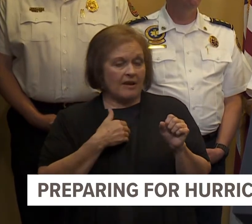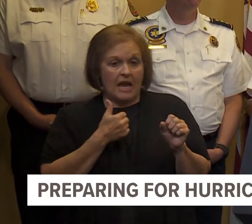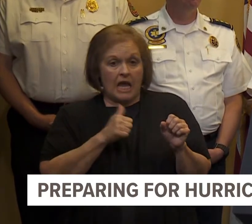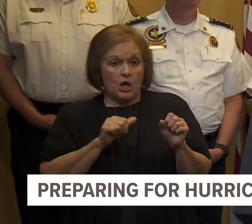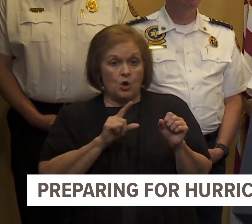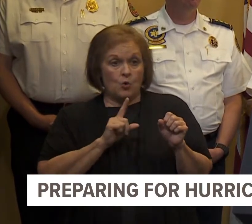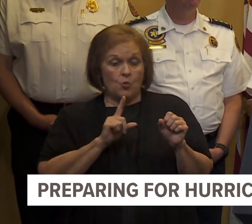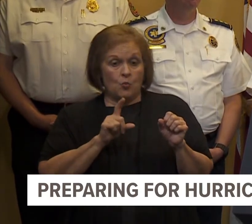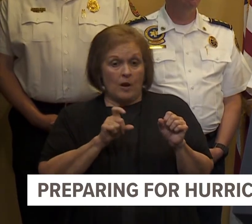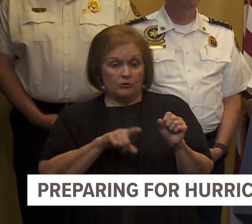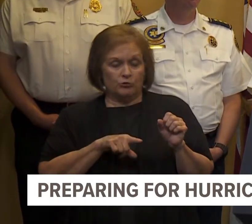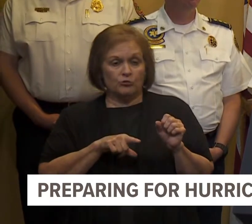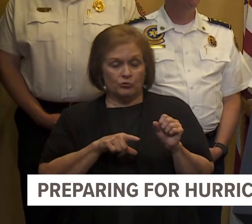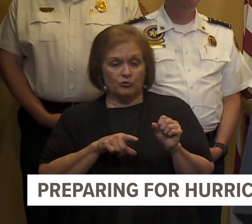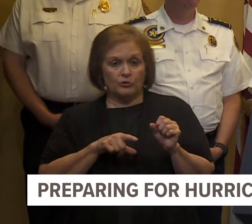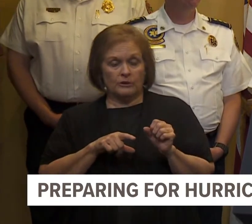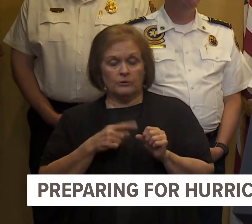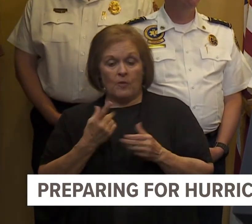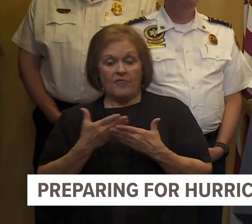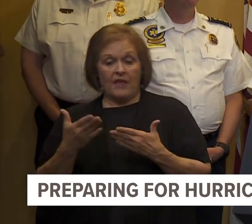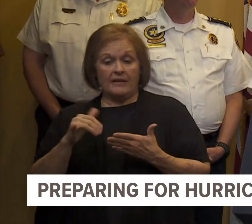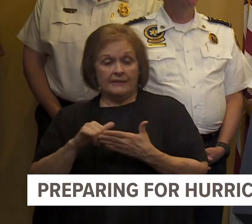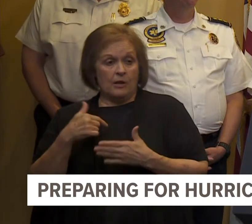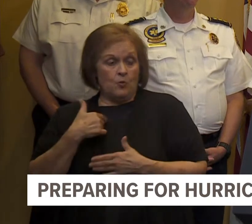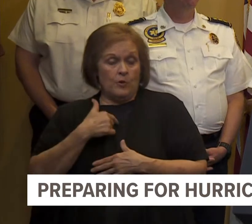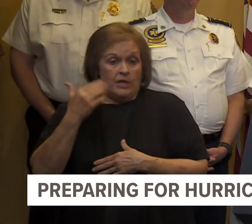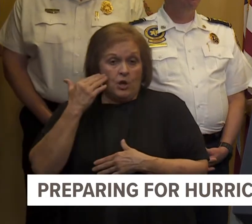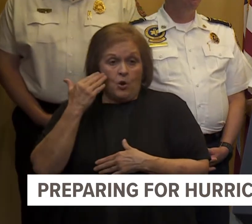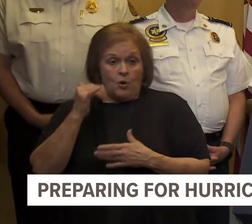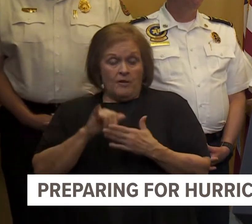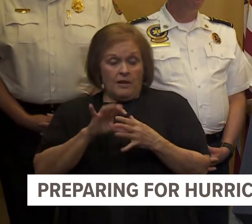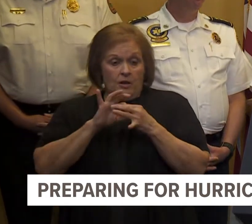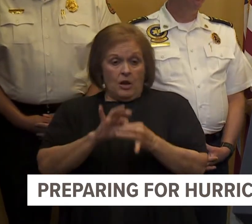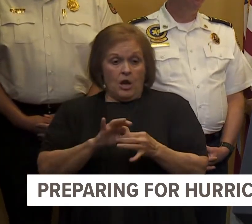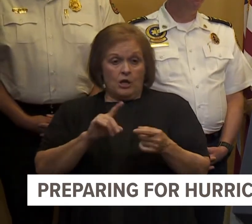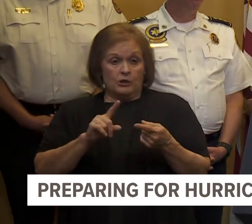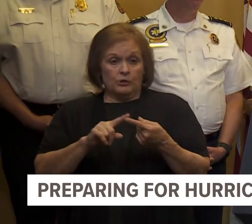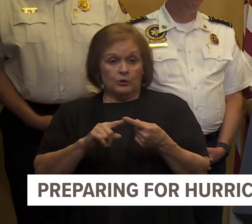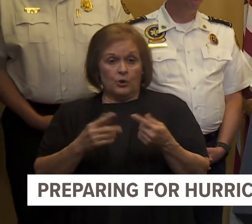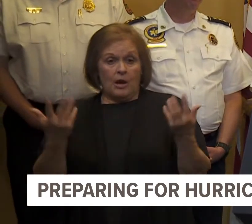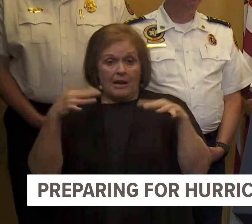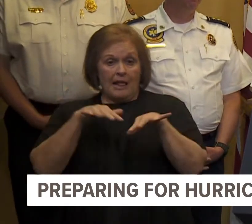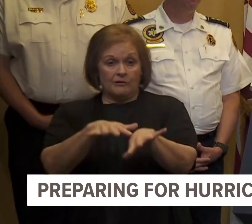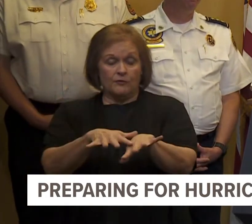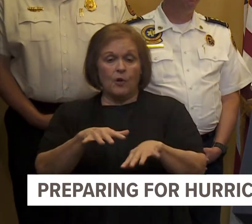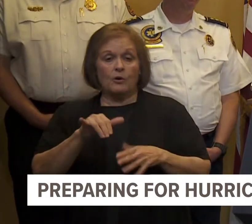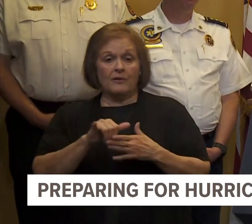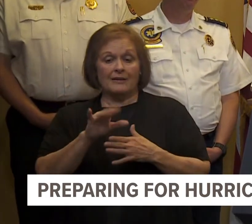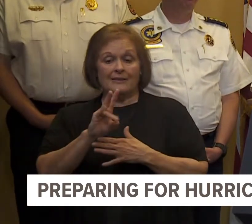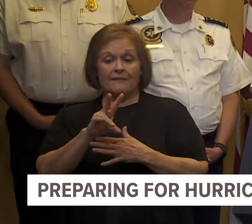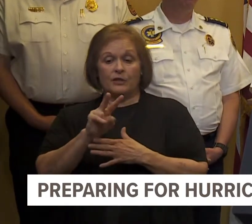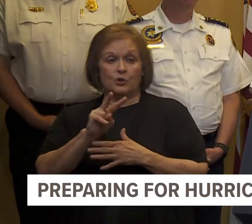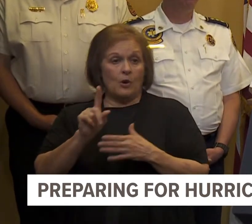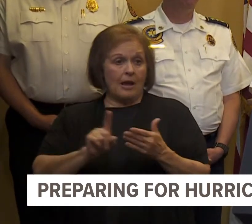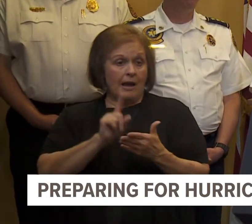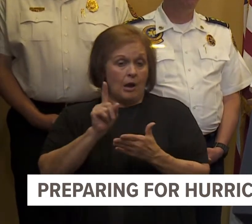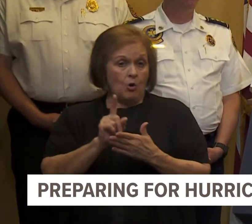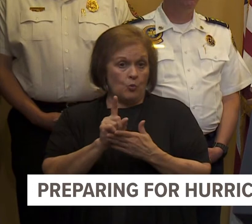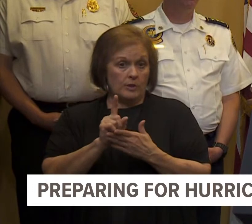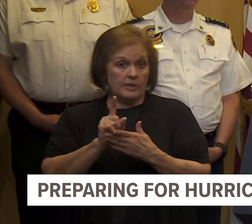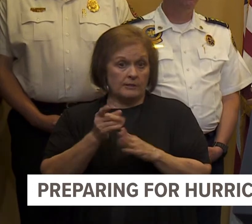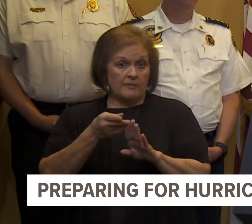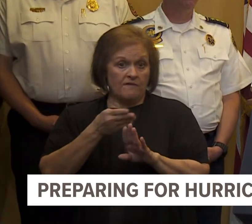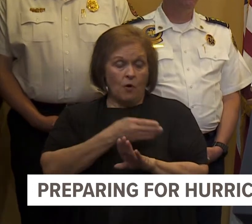have. One of the things that we know as it relates to contraflow, we're looking at hour 72 or greater before enacting